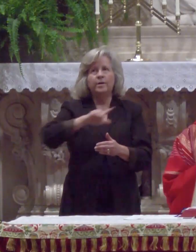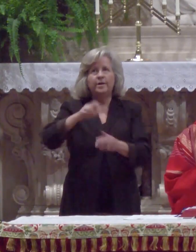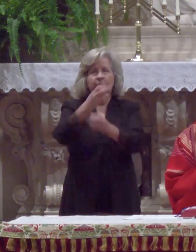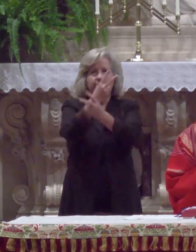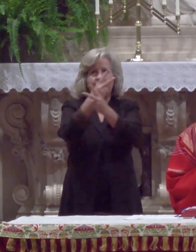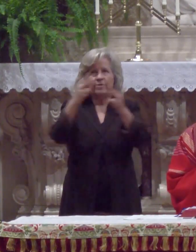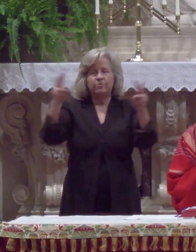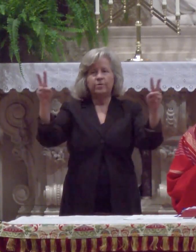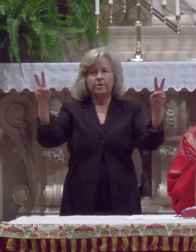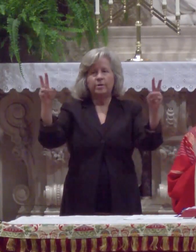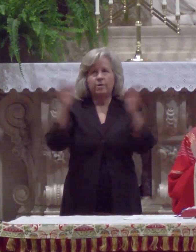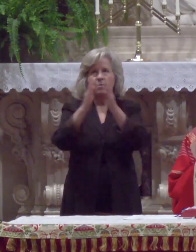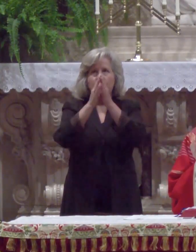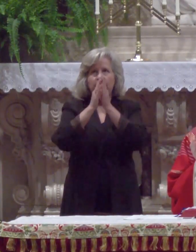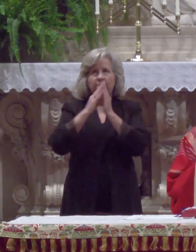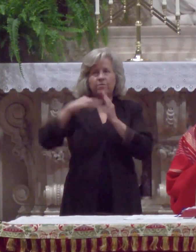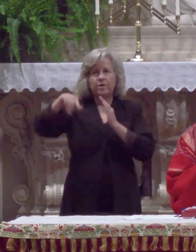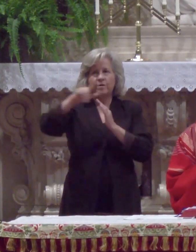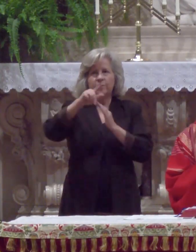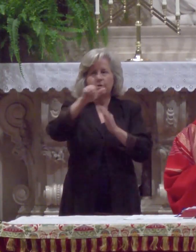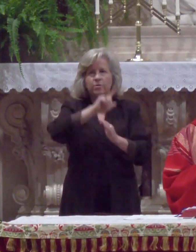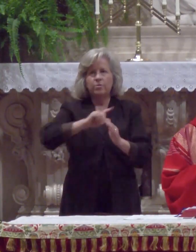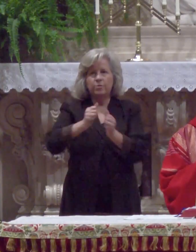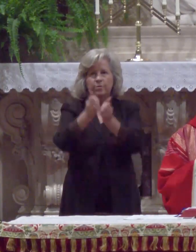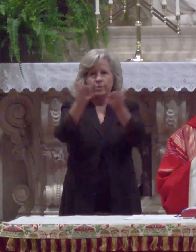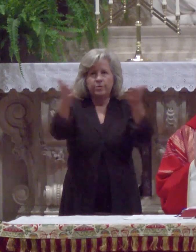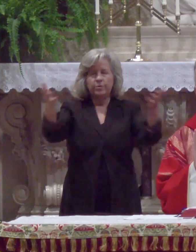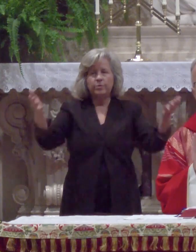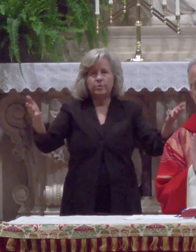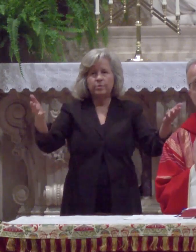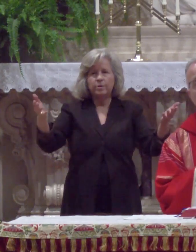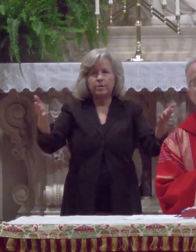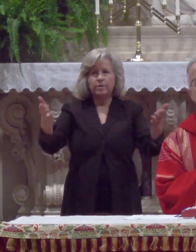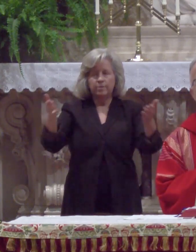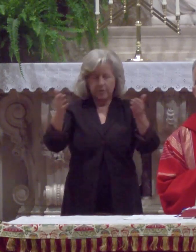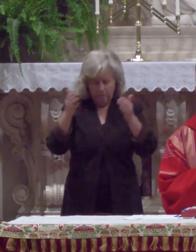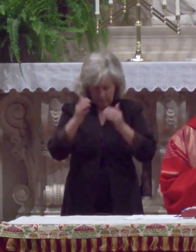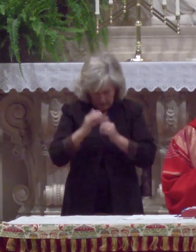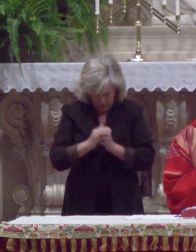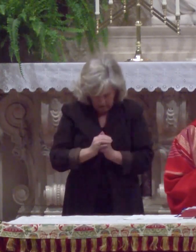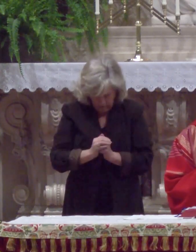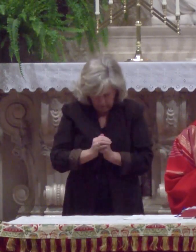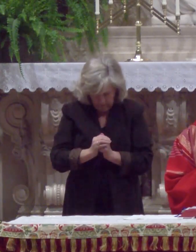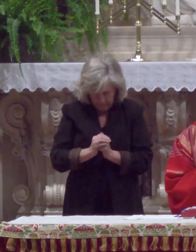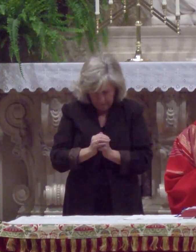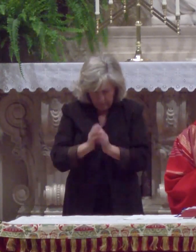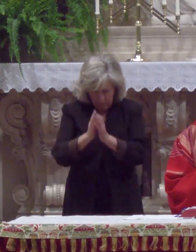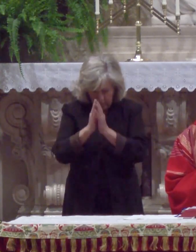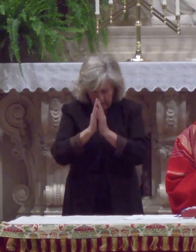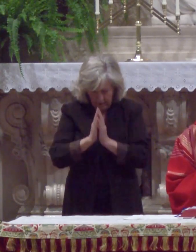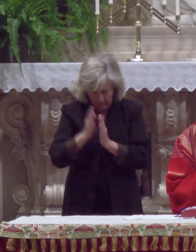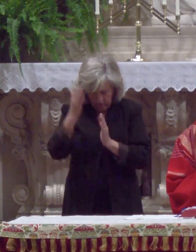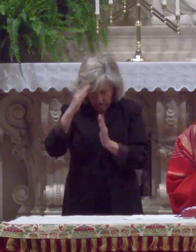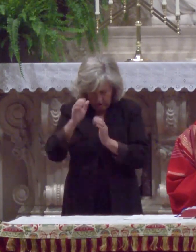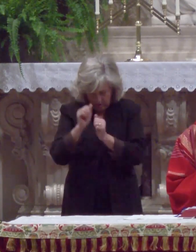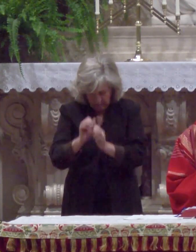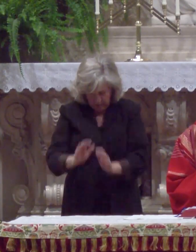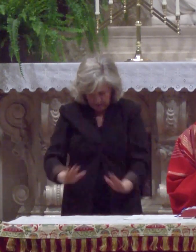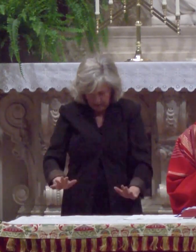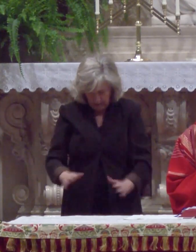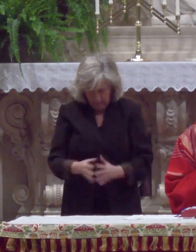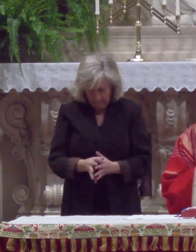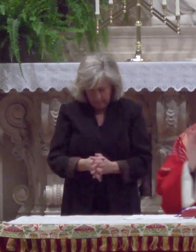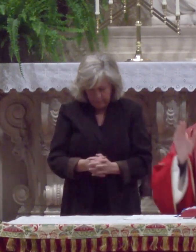us. The Lord be with you. And with your spirit. Please bow down your heads now and pray for God's blessing.